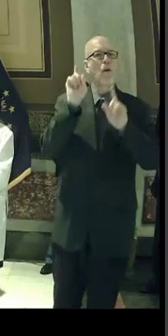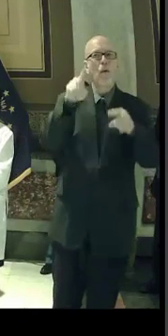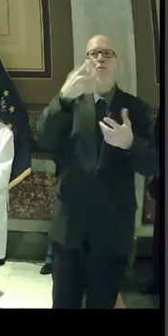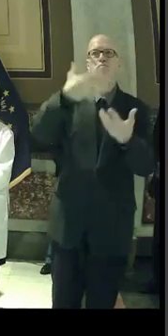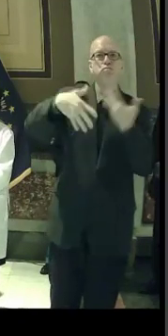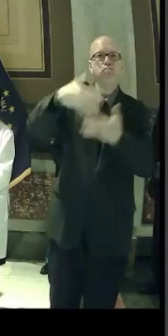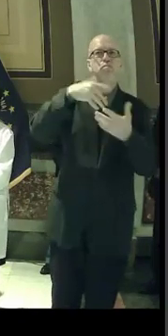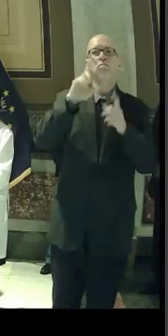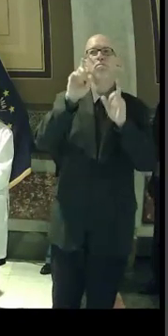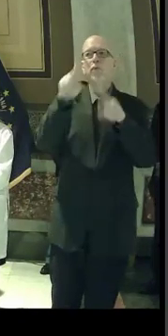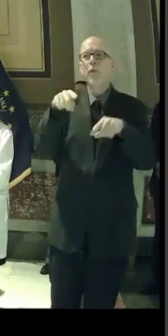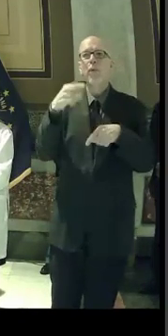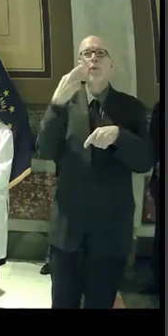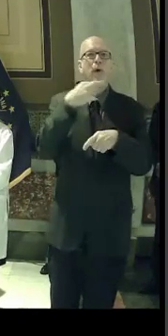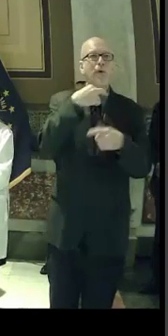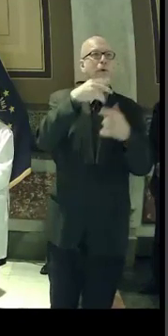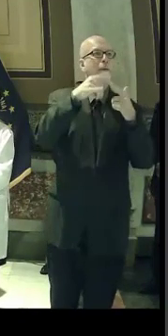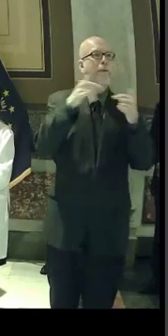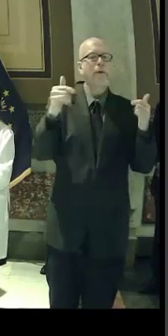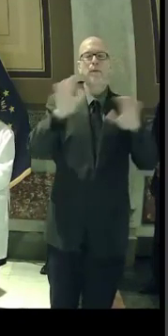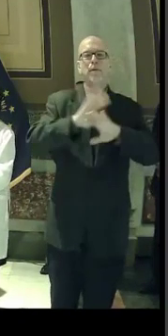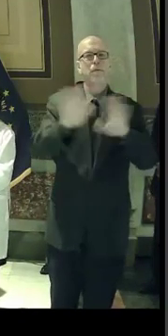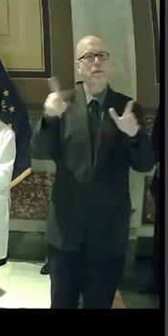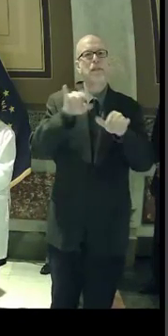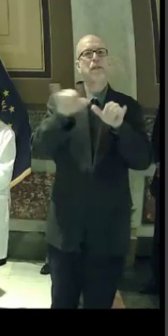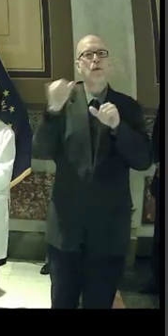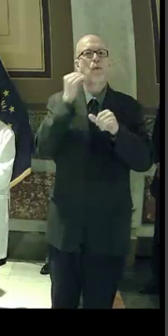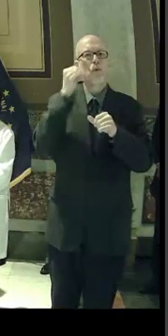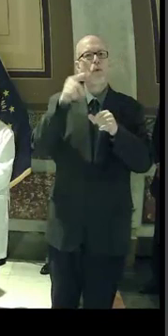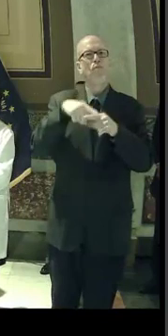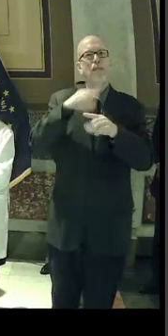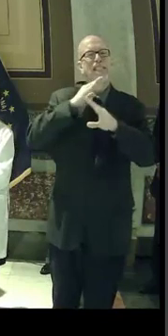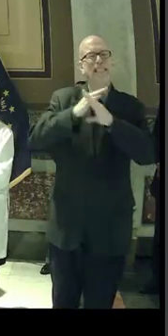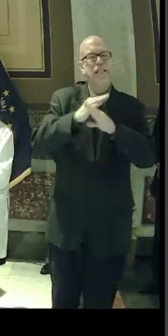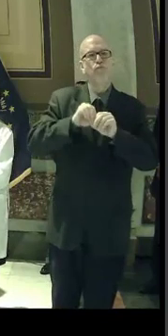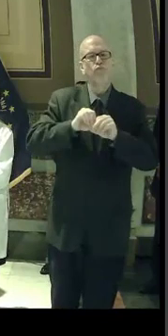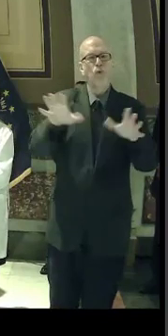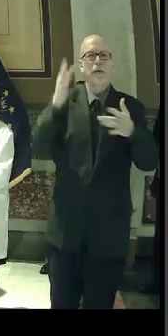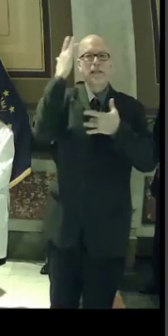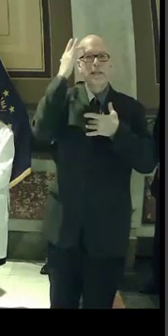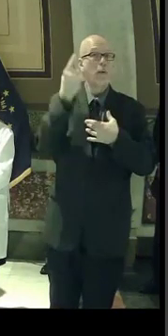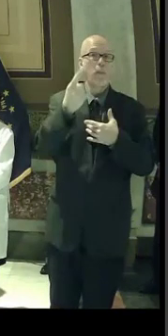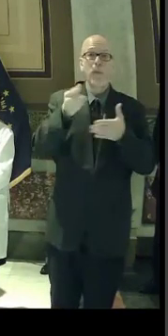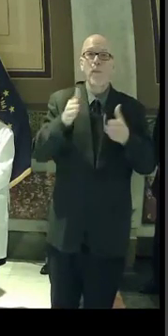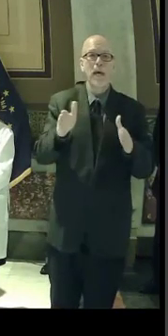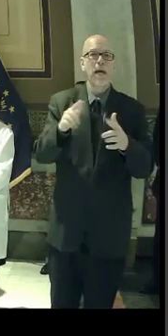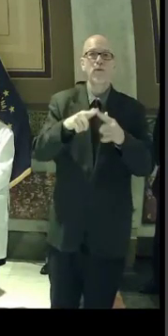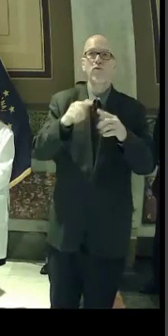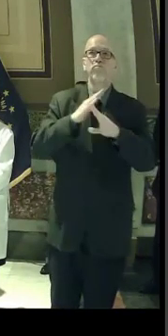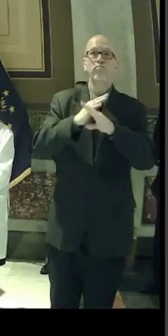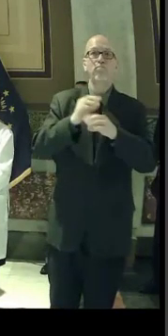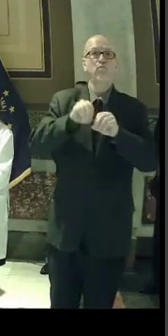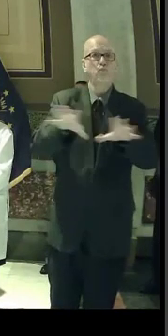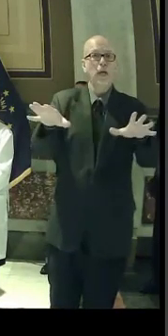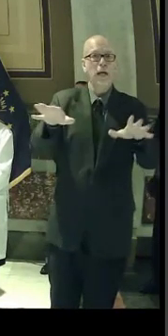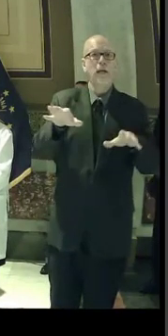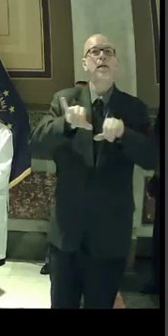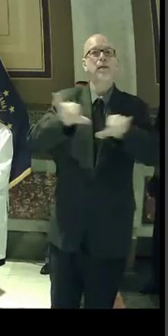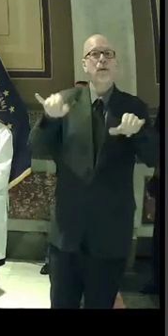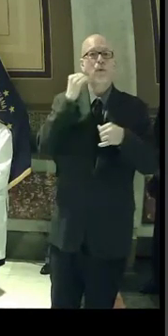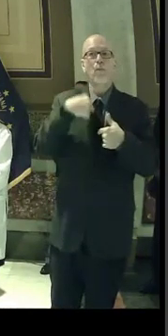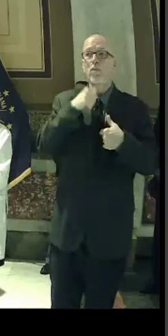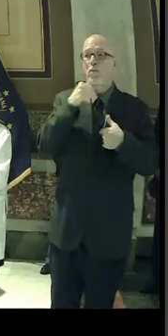real. That is the one way we could help prevent further spread of this disease. That's the only way we could prevent it. We have no treatment,